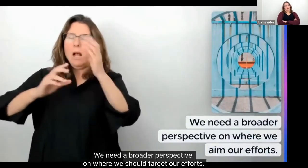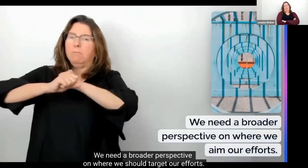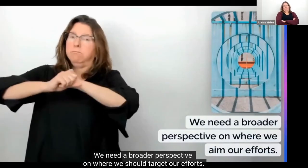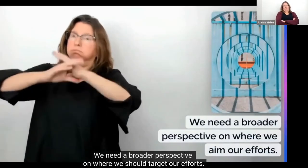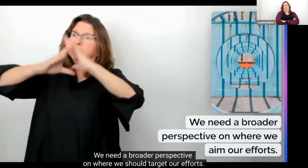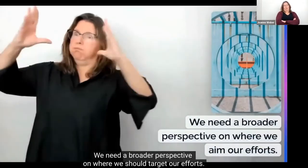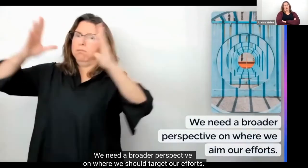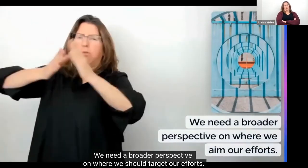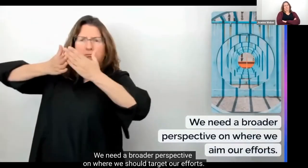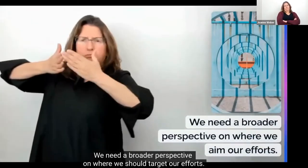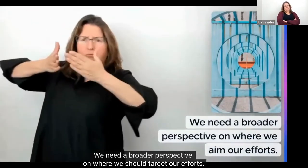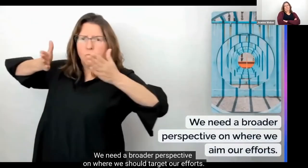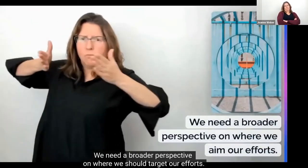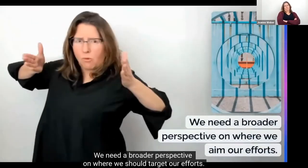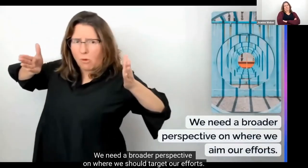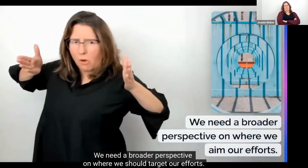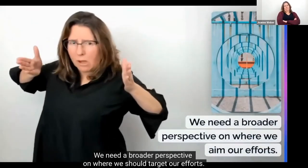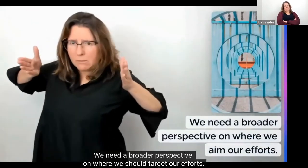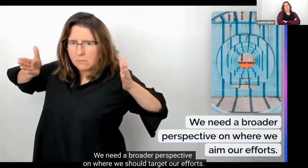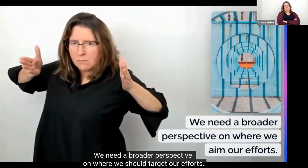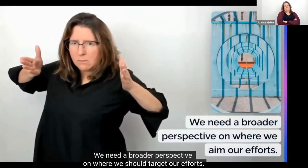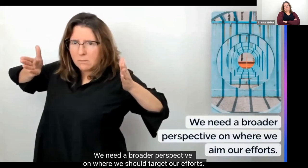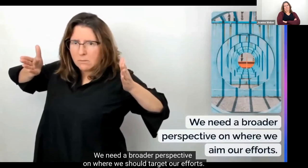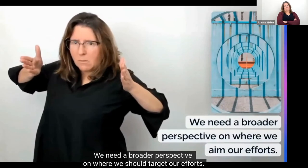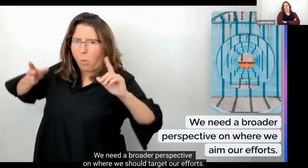We need a broader perspective